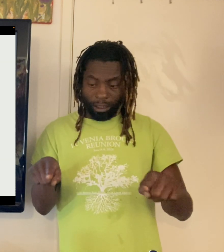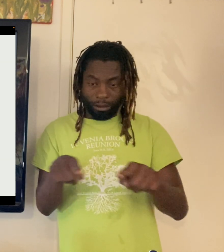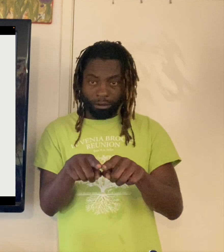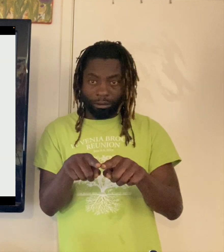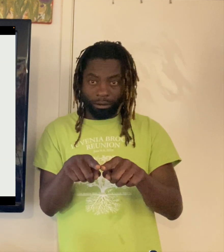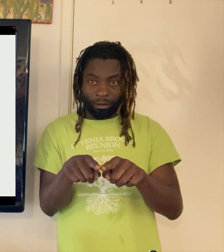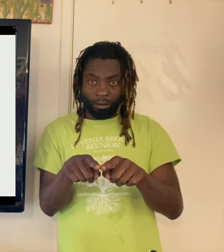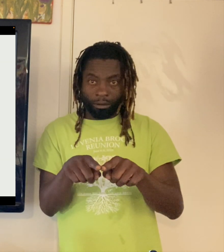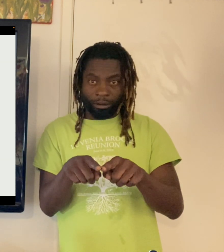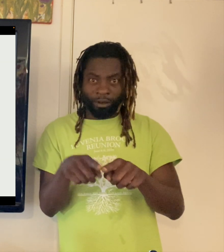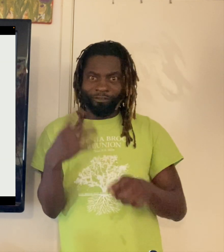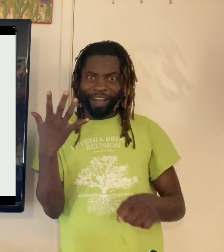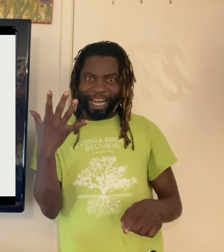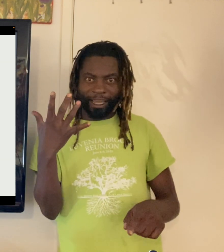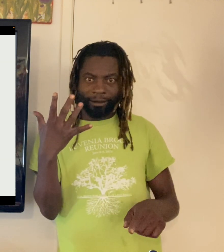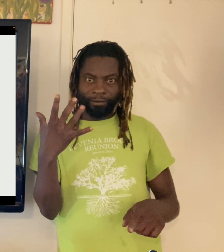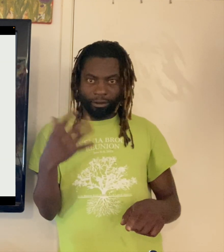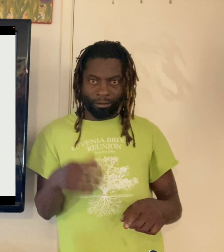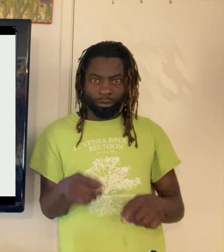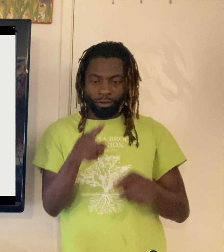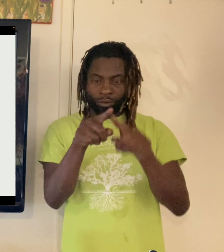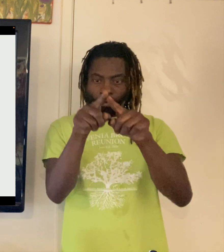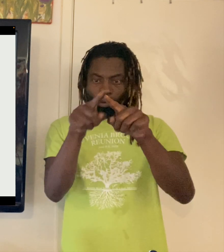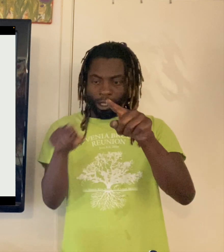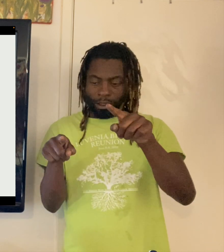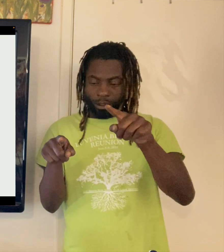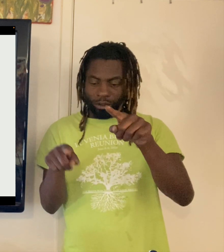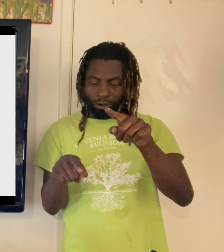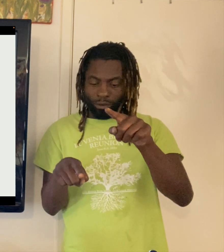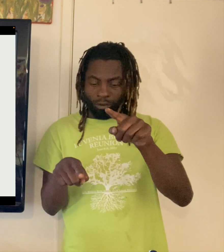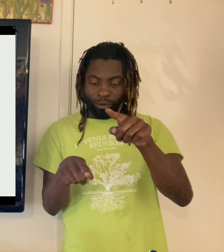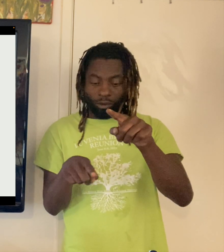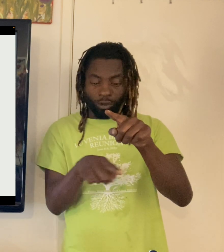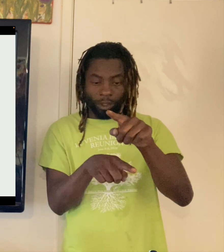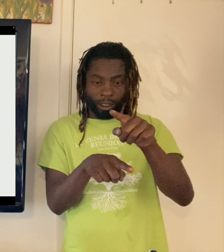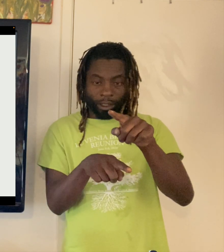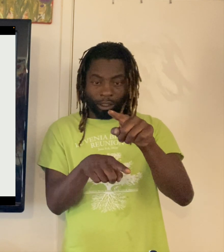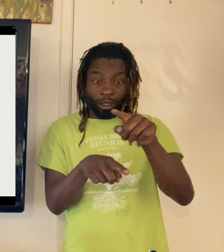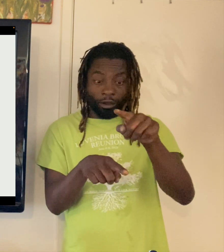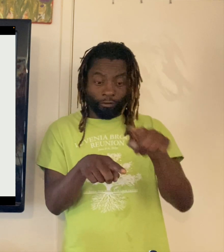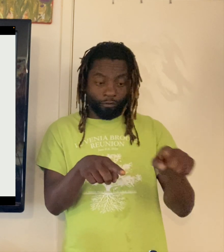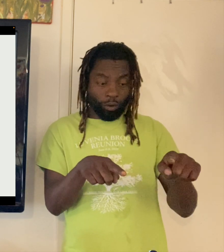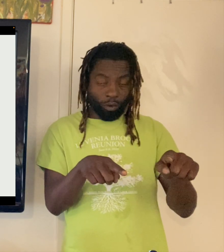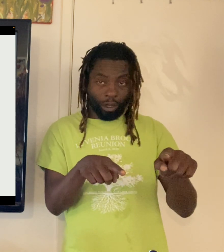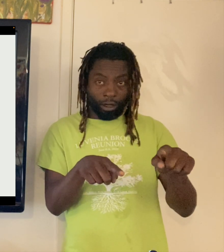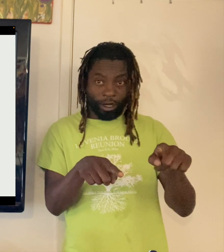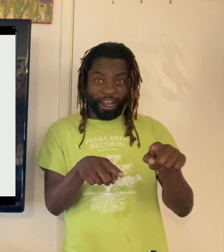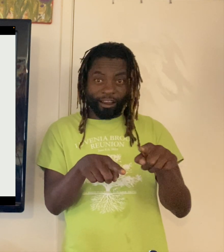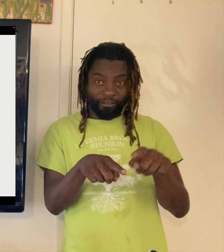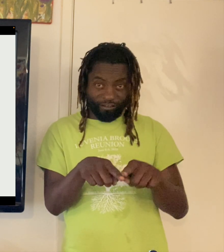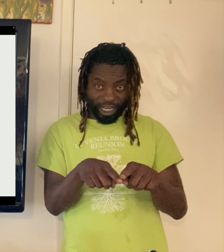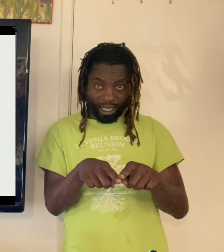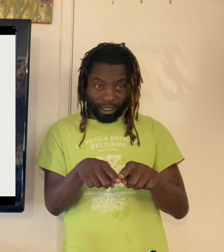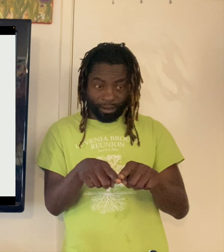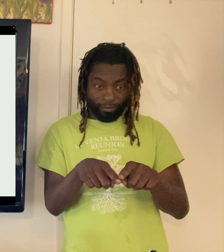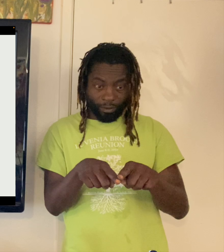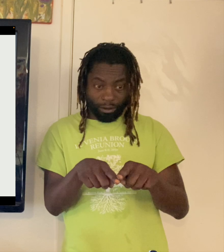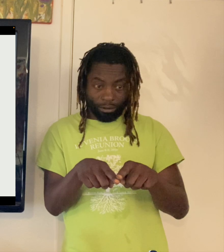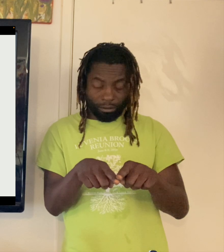pentagon has 5. Wow! 5 sides! 1, 2,